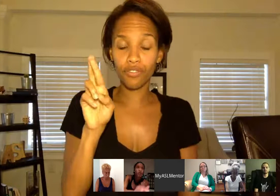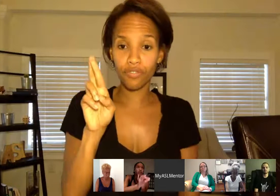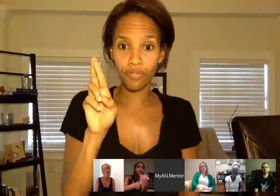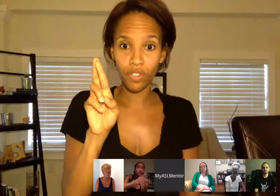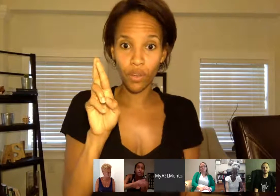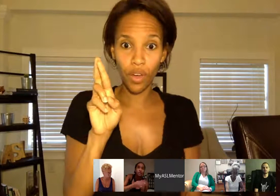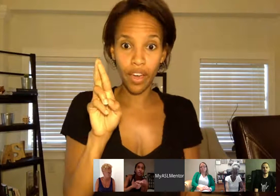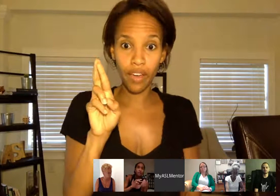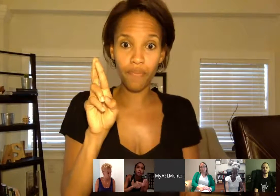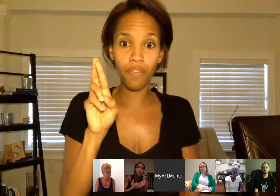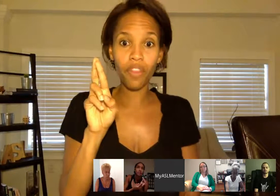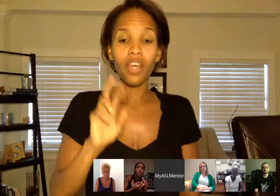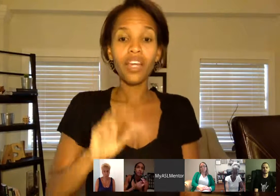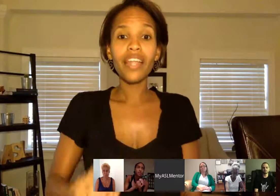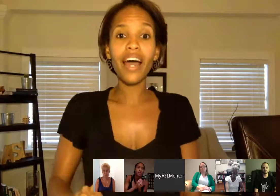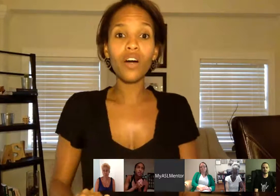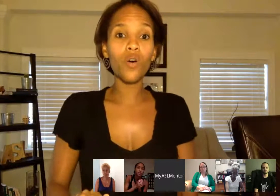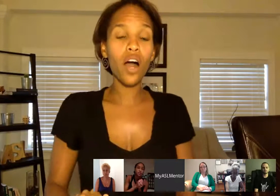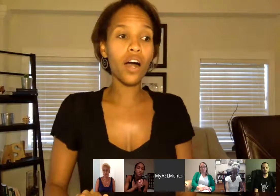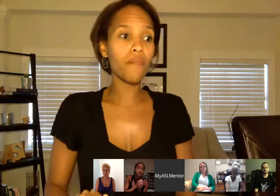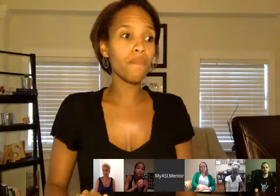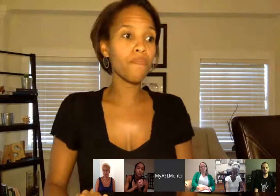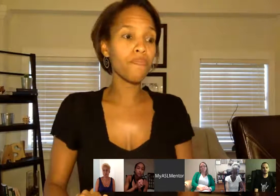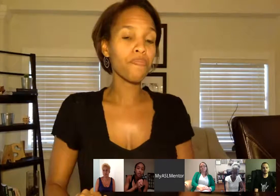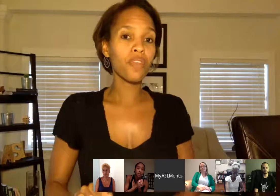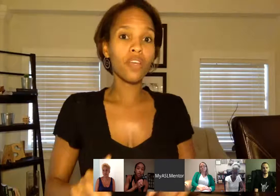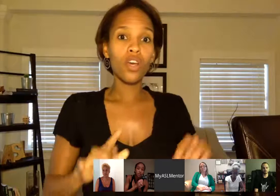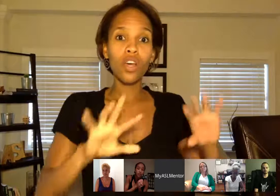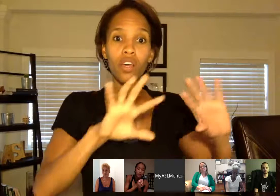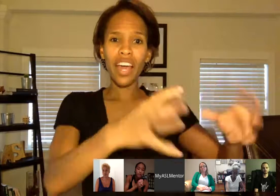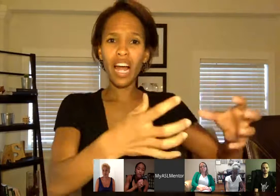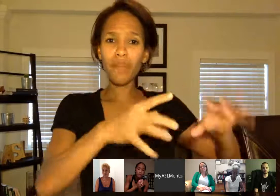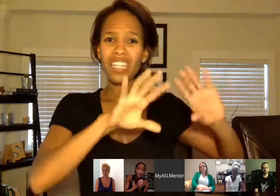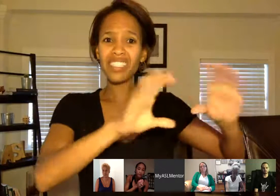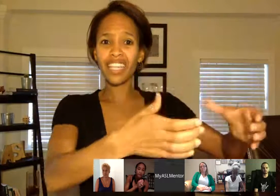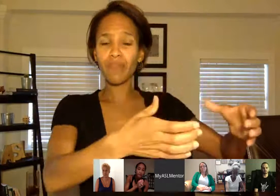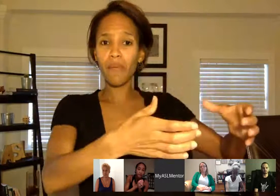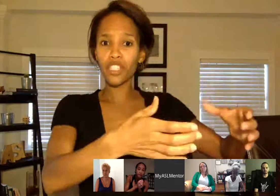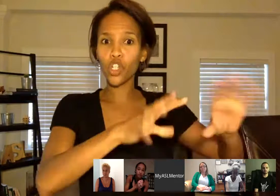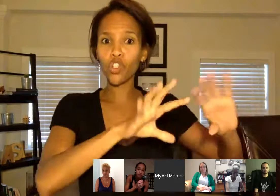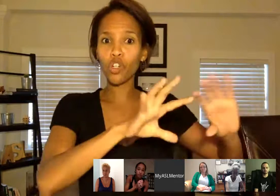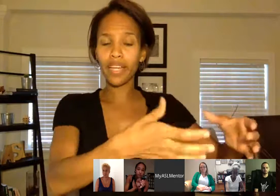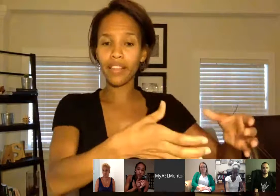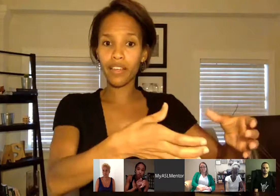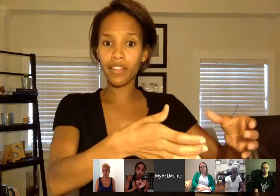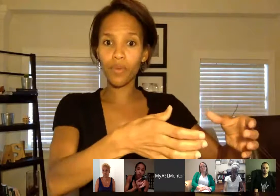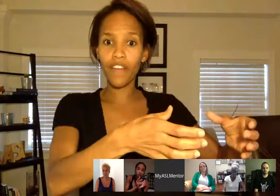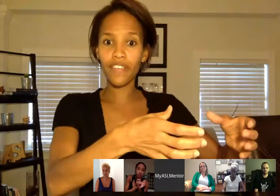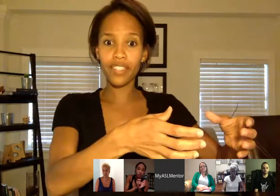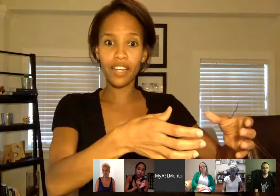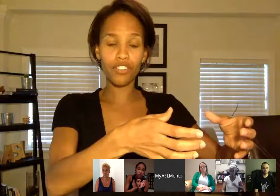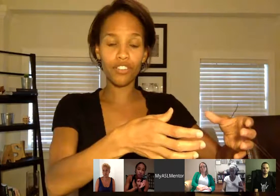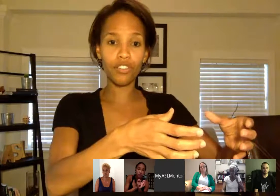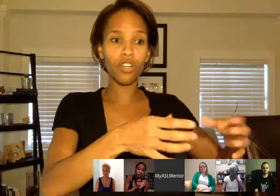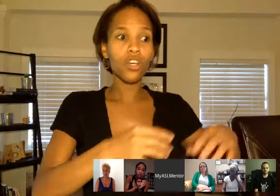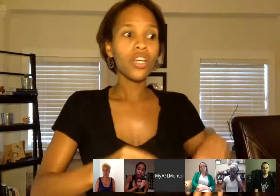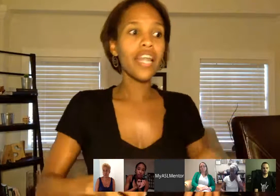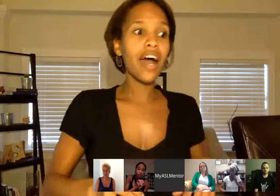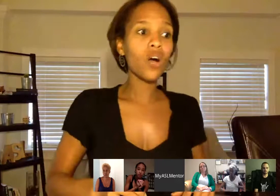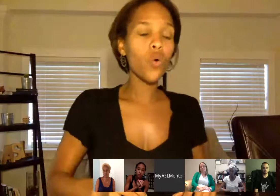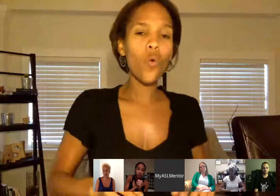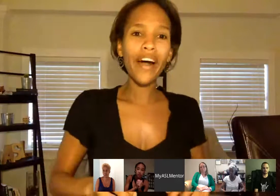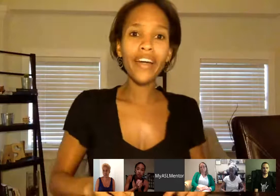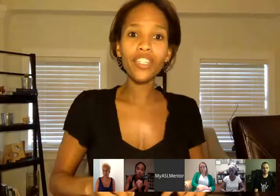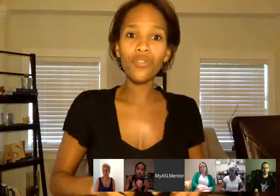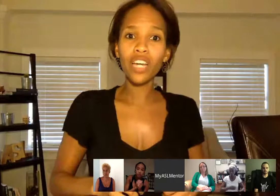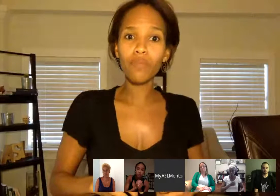sector. Okay. Now, and I'm going to set them up as a group like this, private sector.